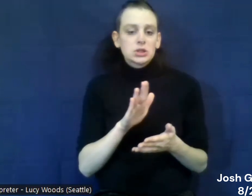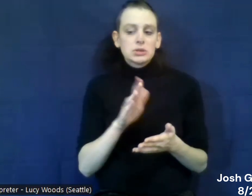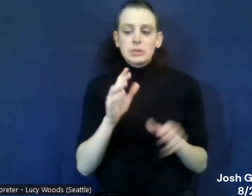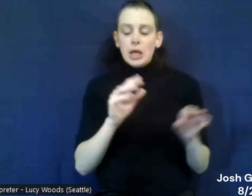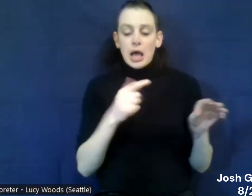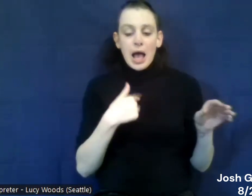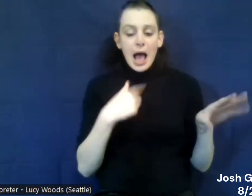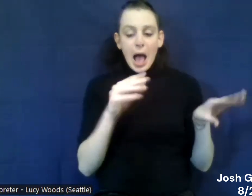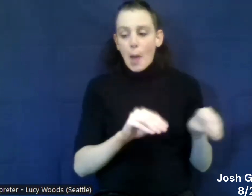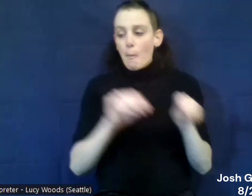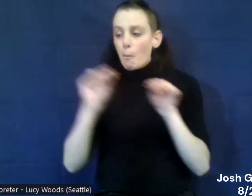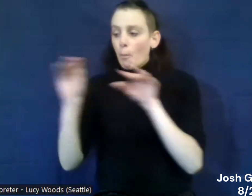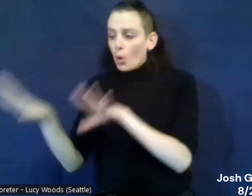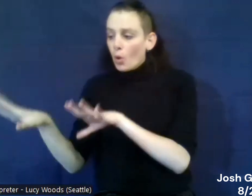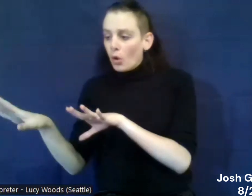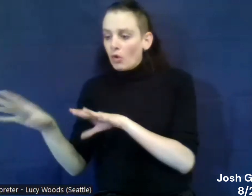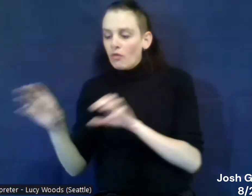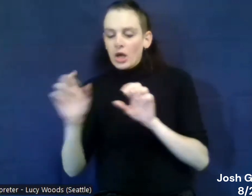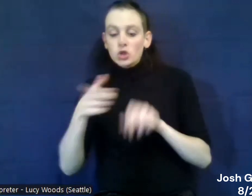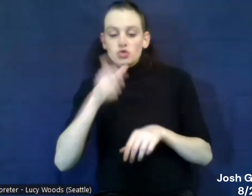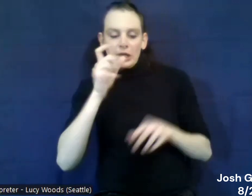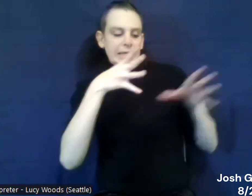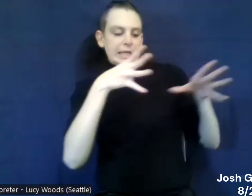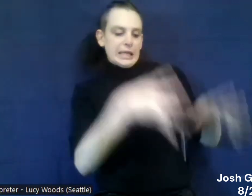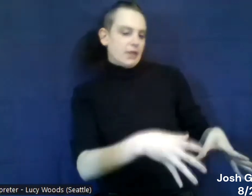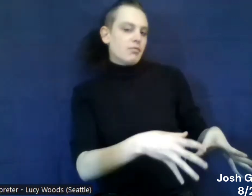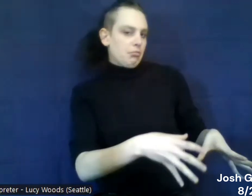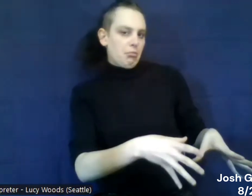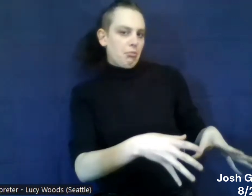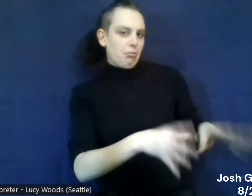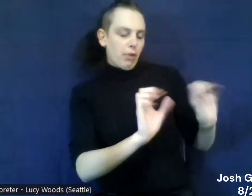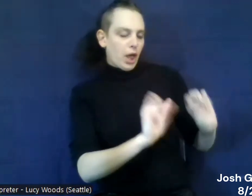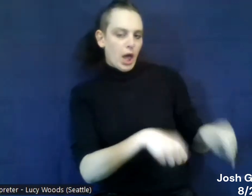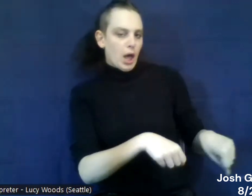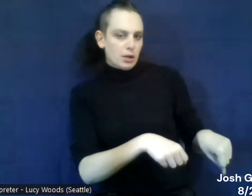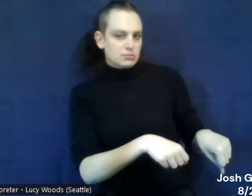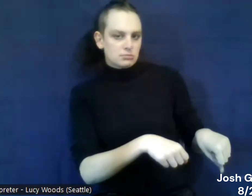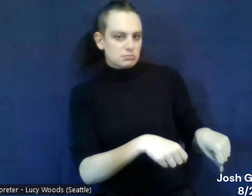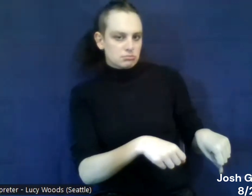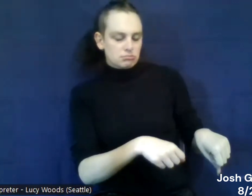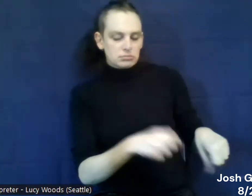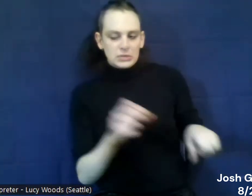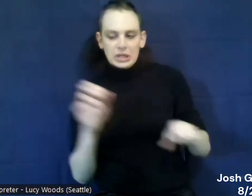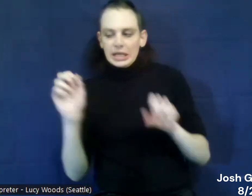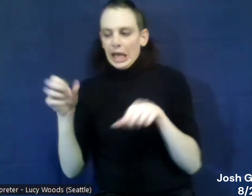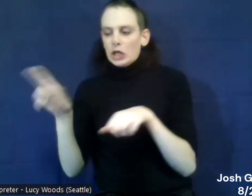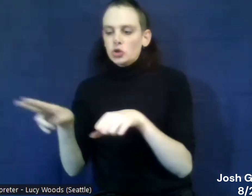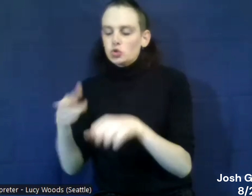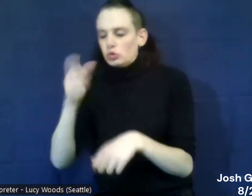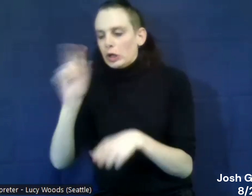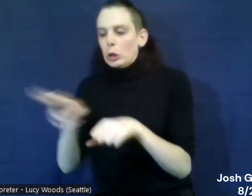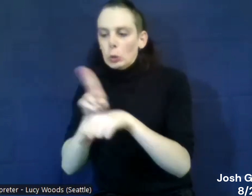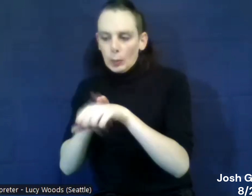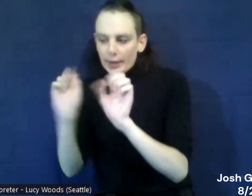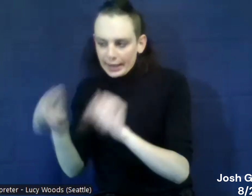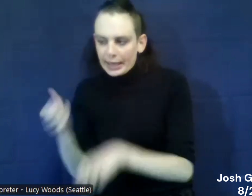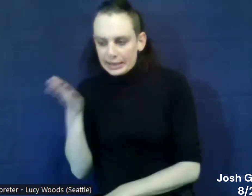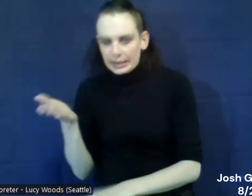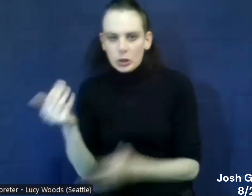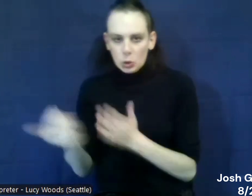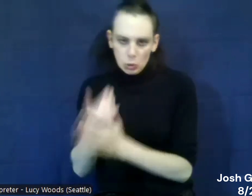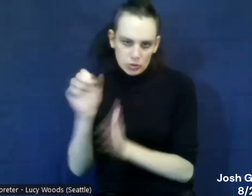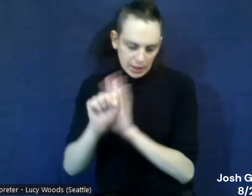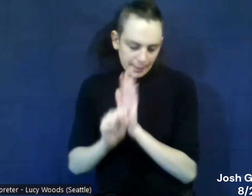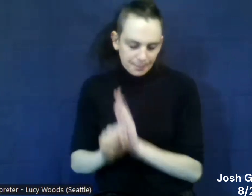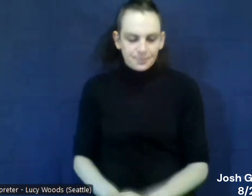start this new fresh start, all my drinking will be normal again, and I'll be able to do that. That's not what happened.